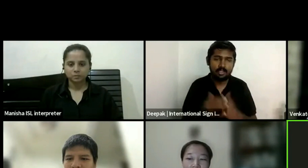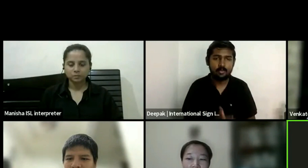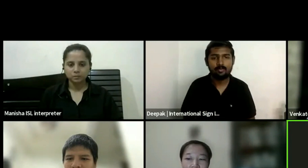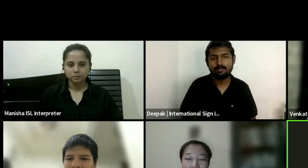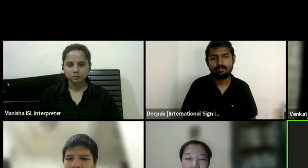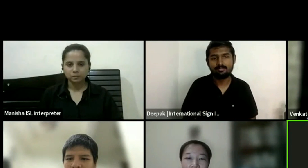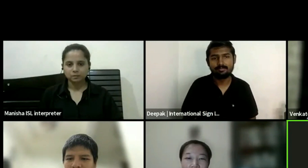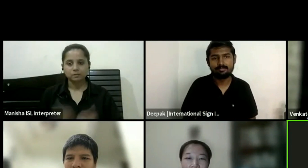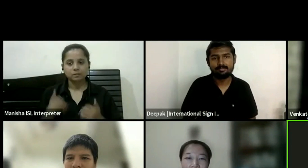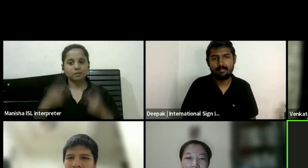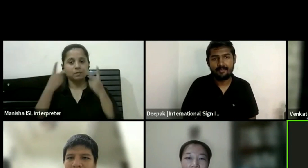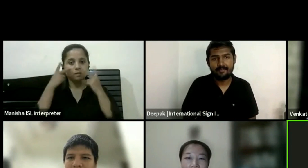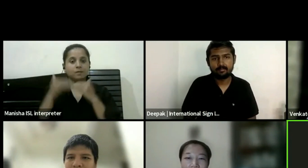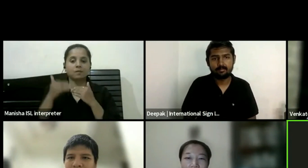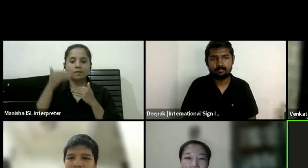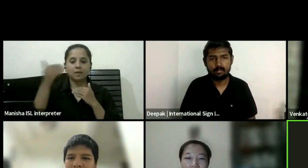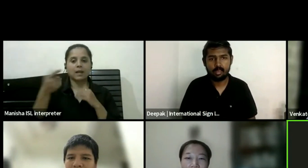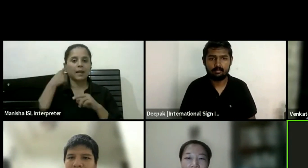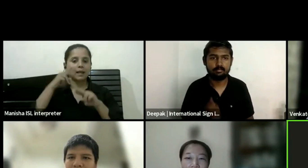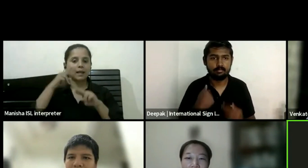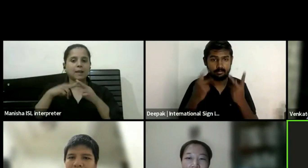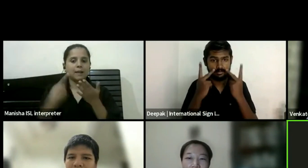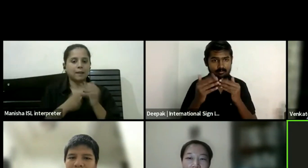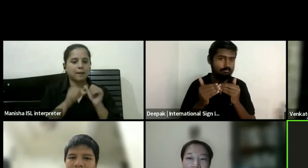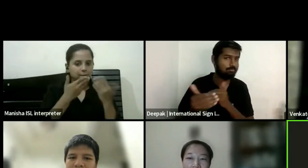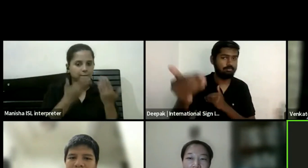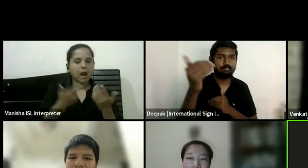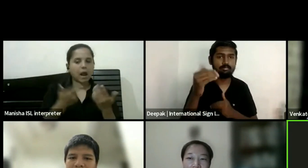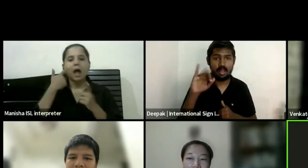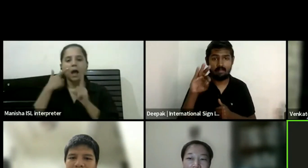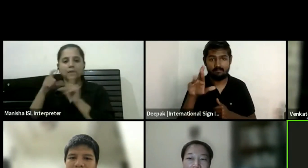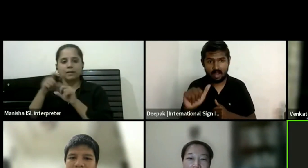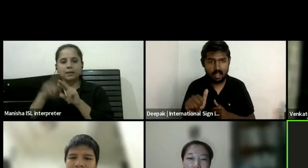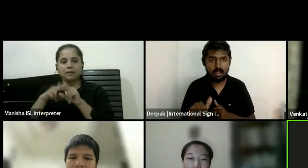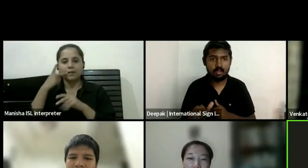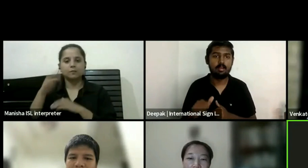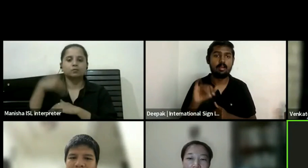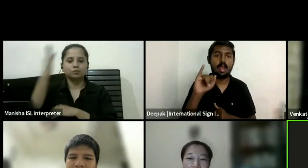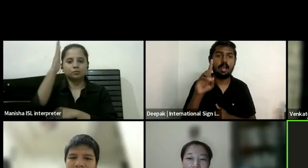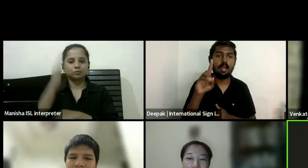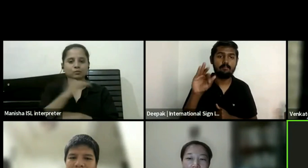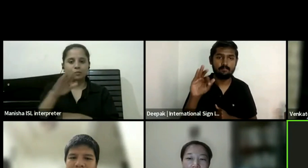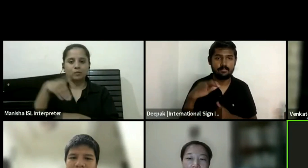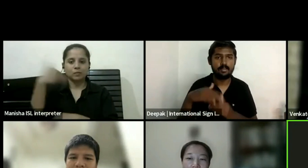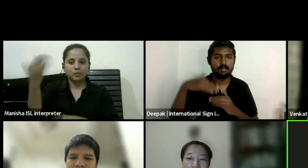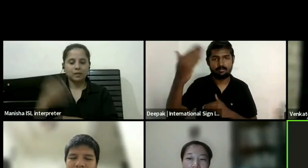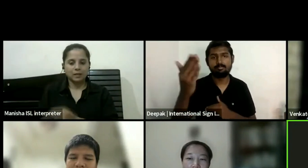We look forward from IFRA and IDF to see you all at our next webinar. That is the 7th in the row.